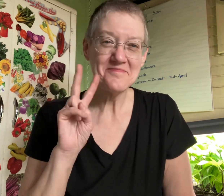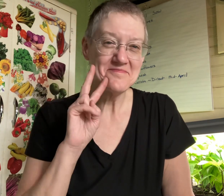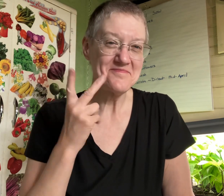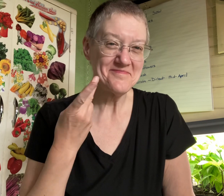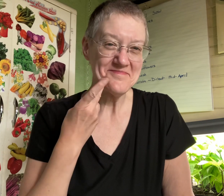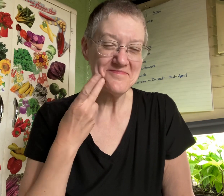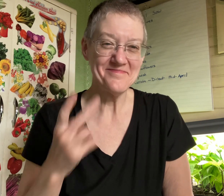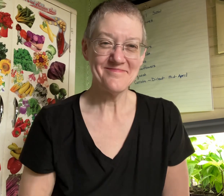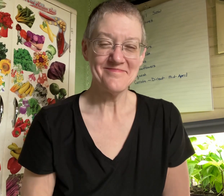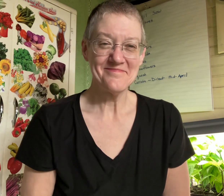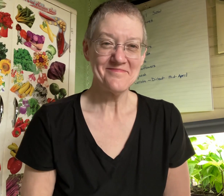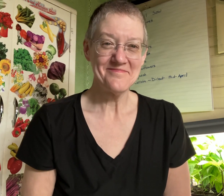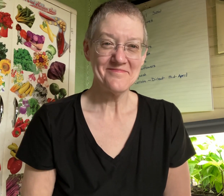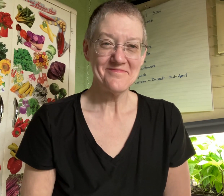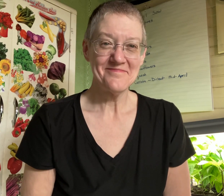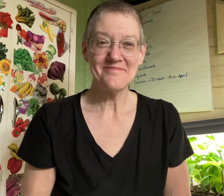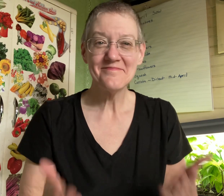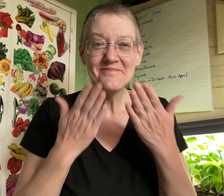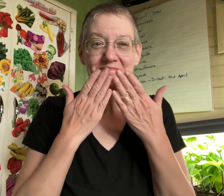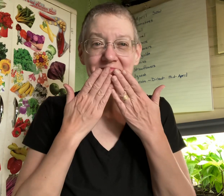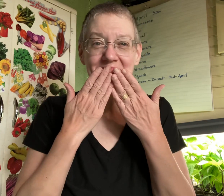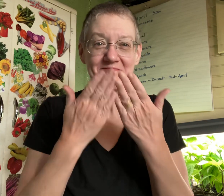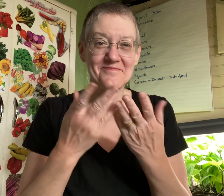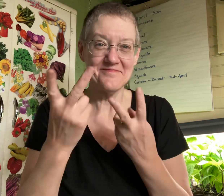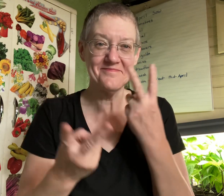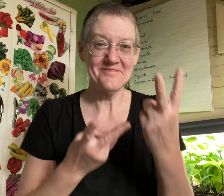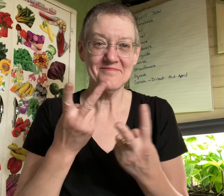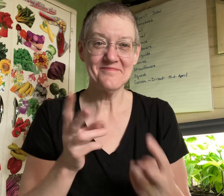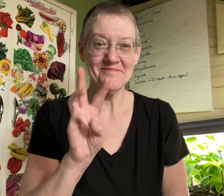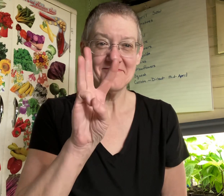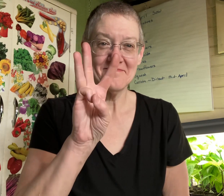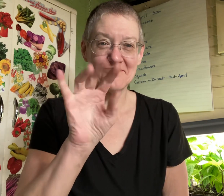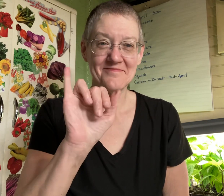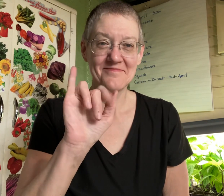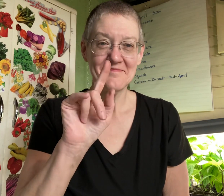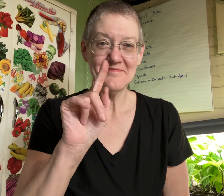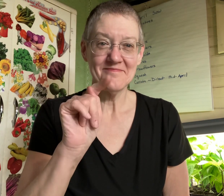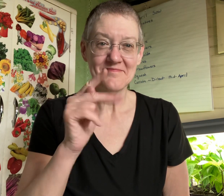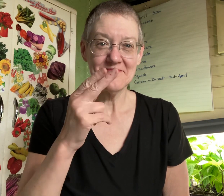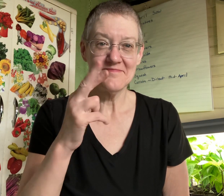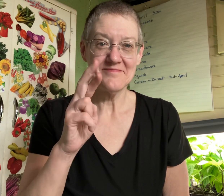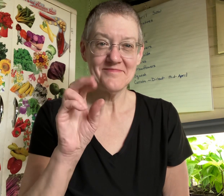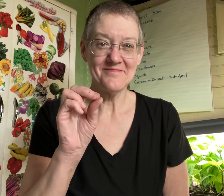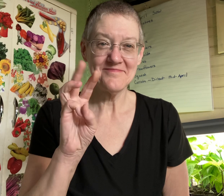and veggies and flowers. Thank you for visiting Withrow